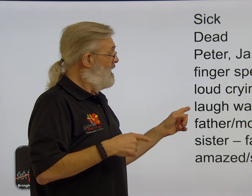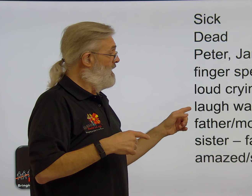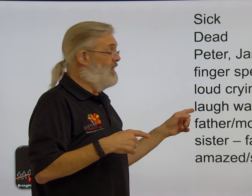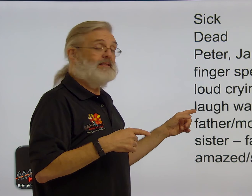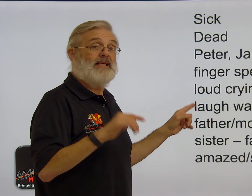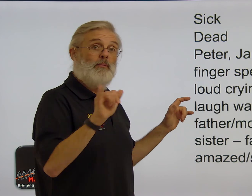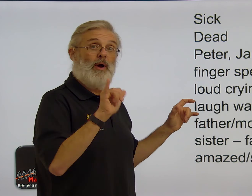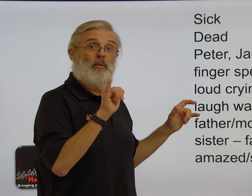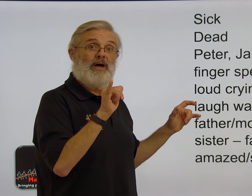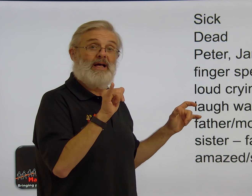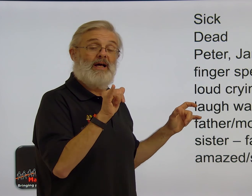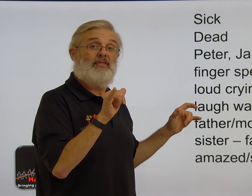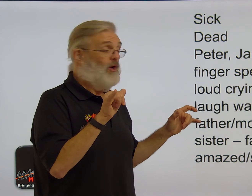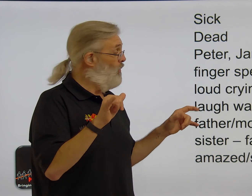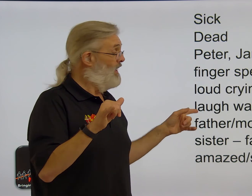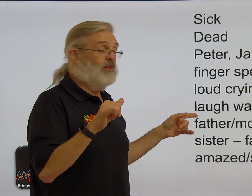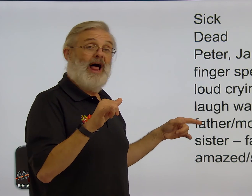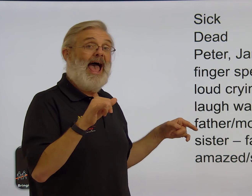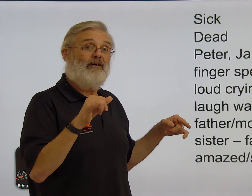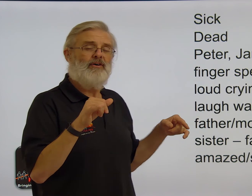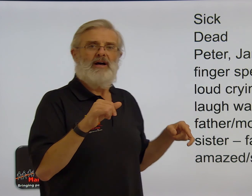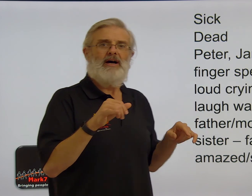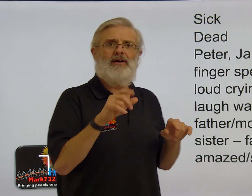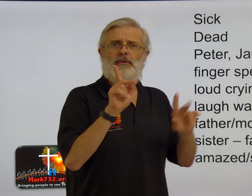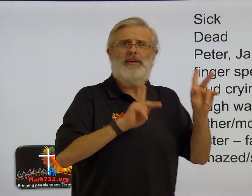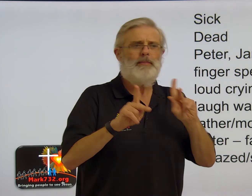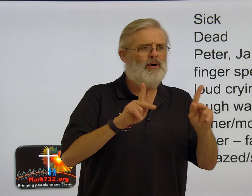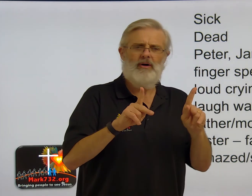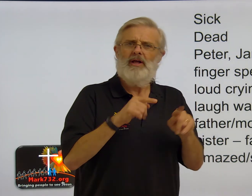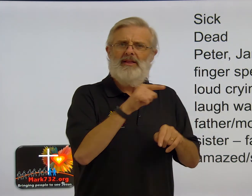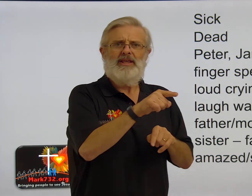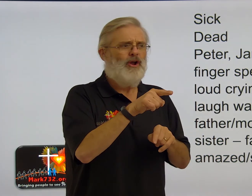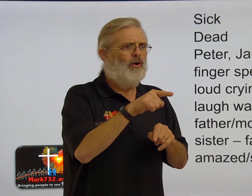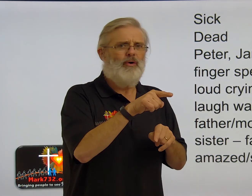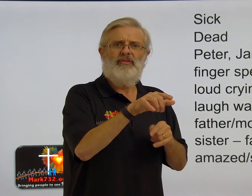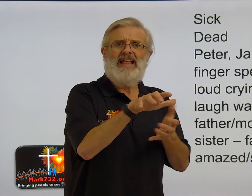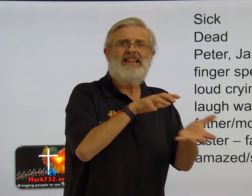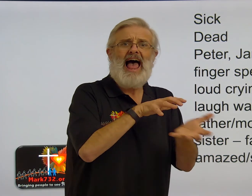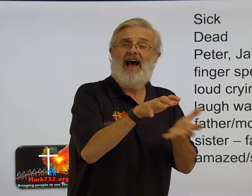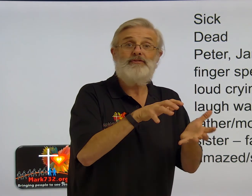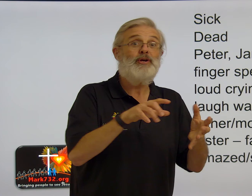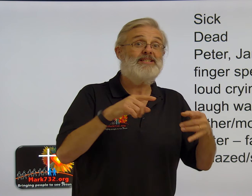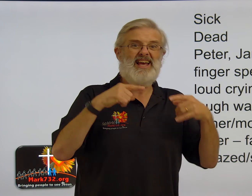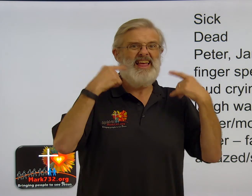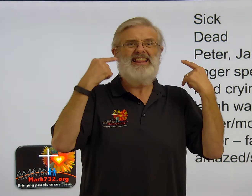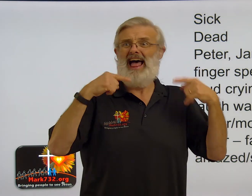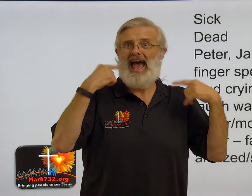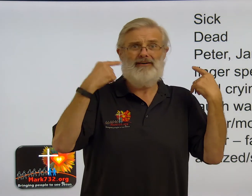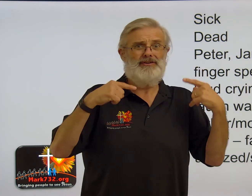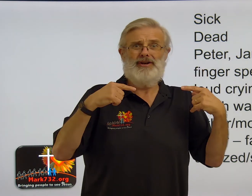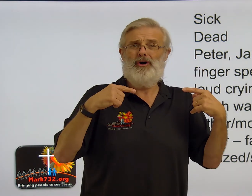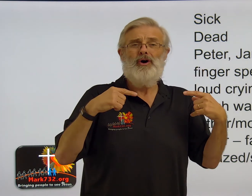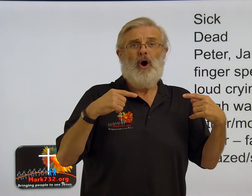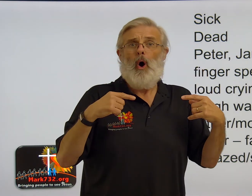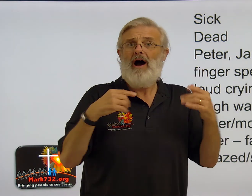it. Same way with laugh. The people, they laughed. You could say they laughed.